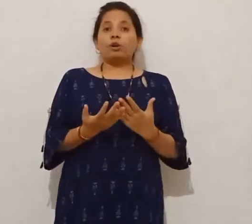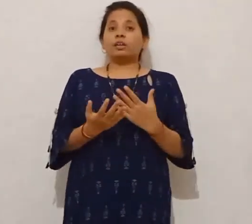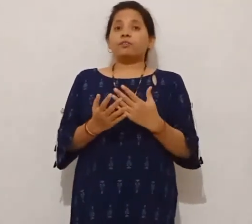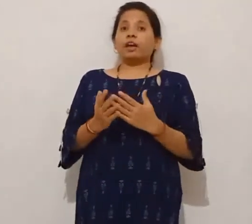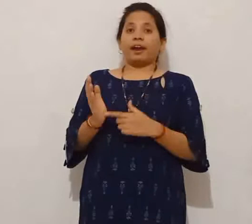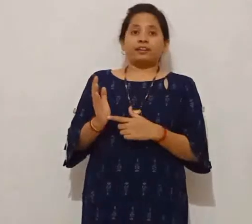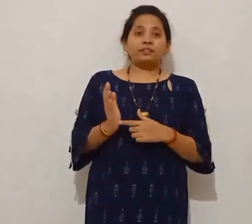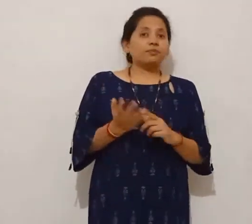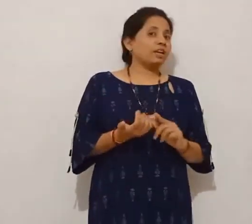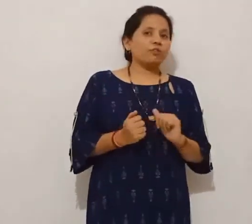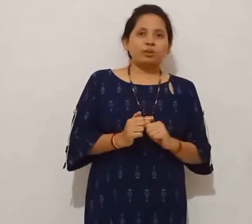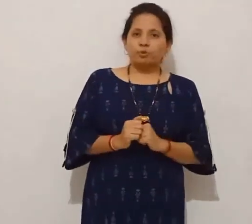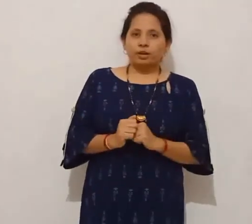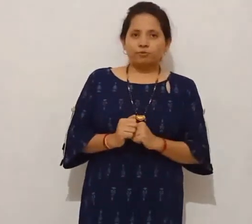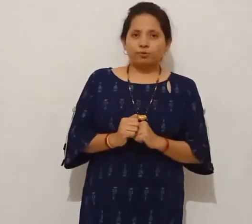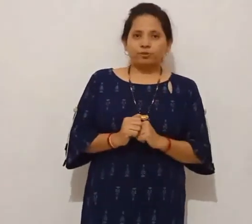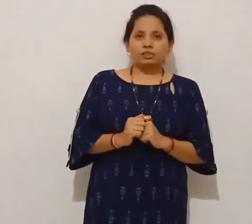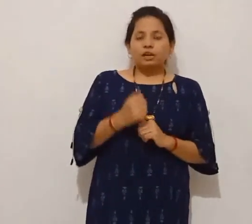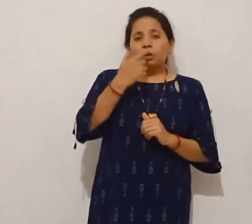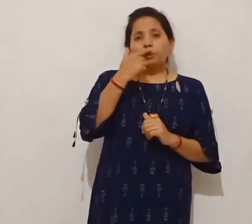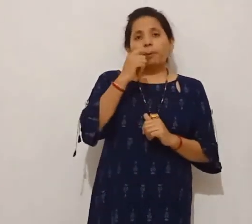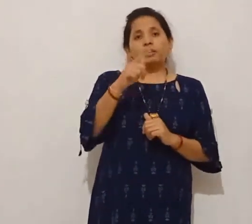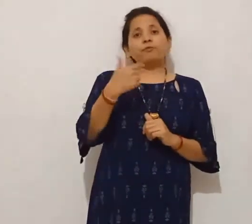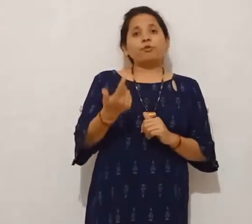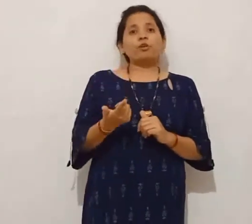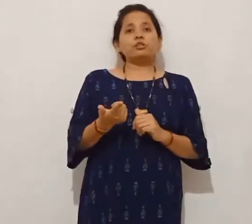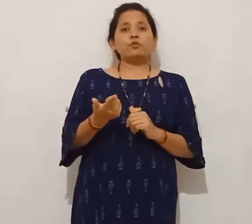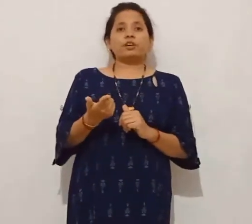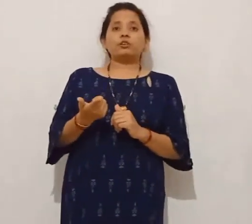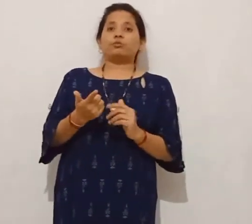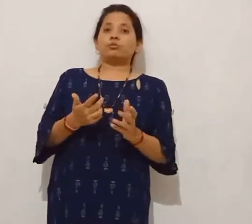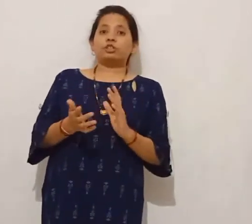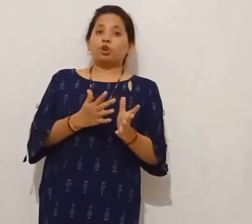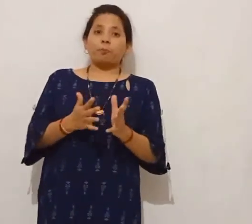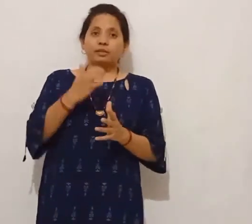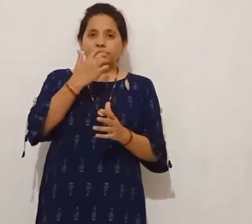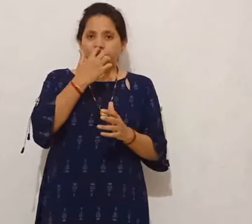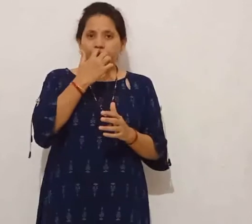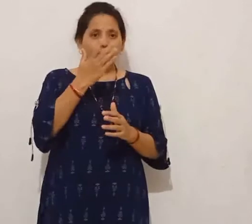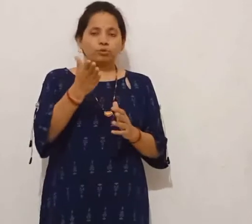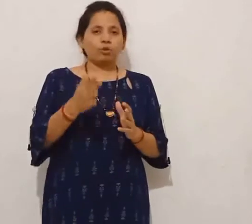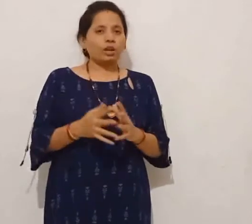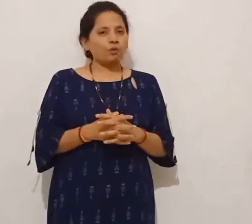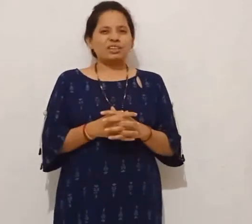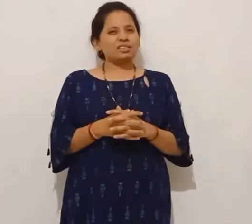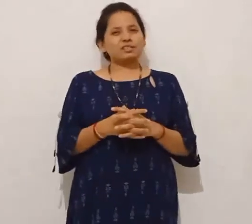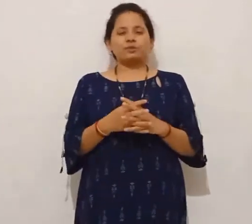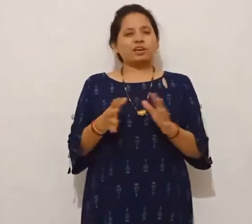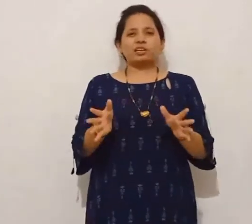Now in our hand we have the mobile phones. So by the phone also we can do the shoppings. You know nowadays it is very